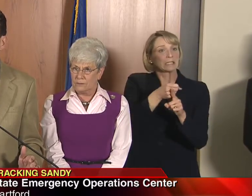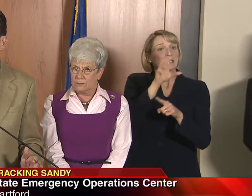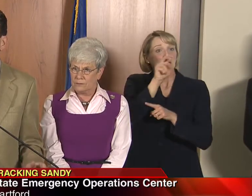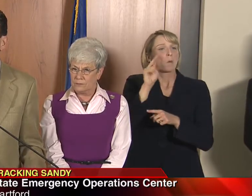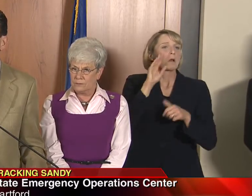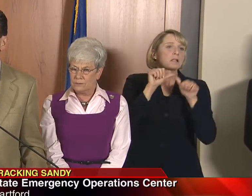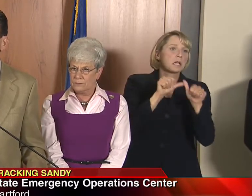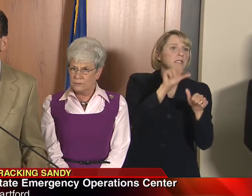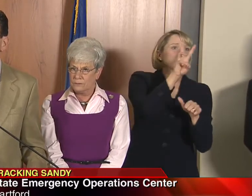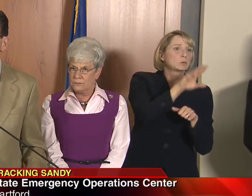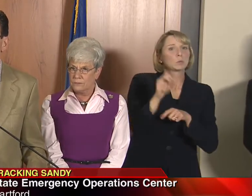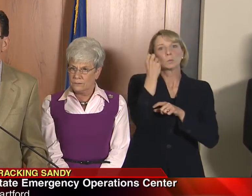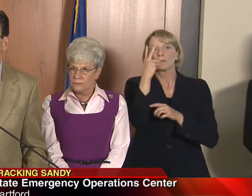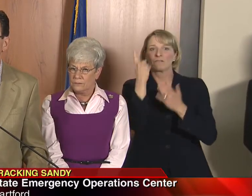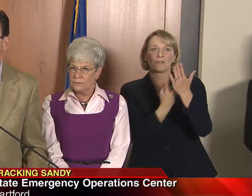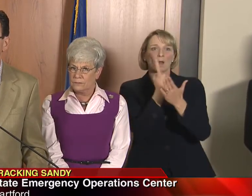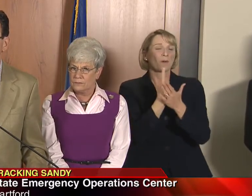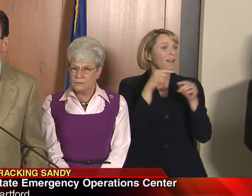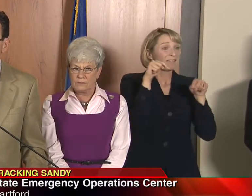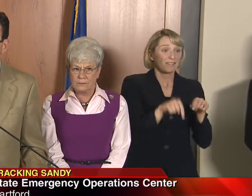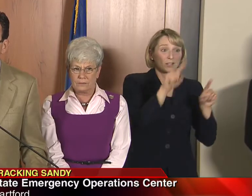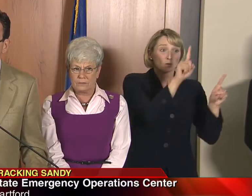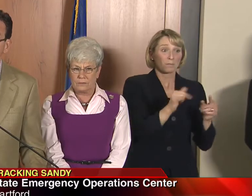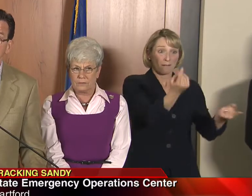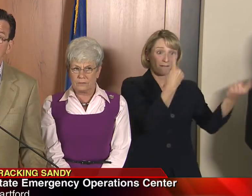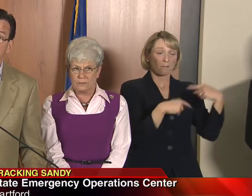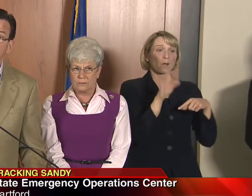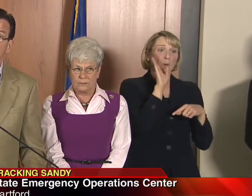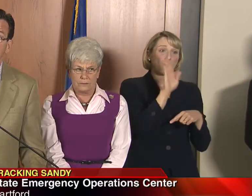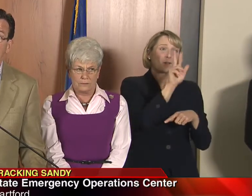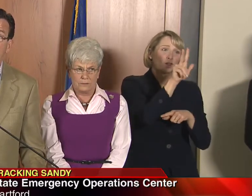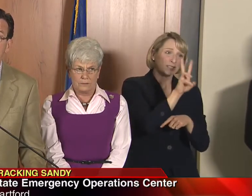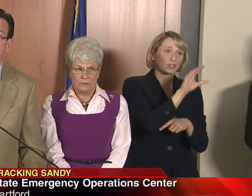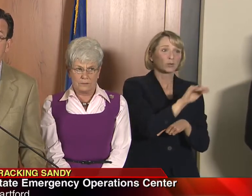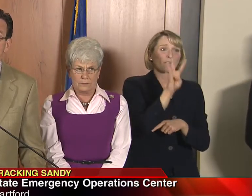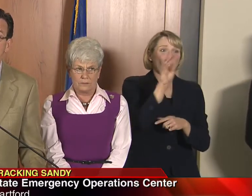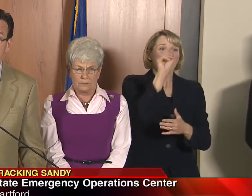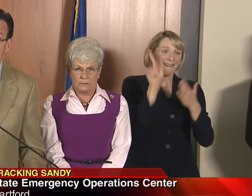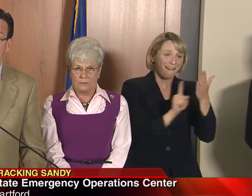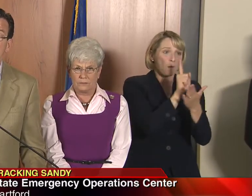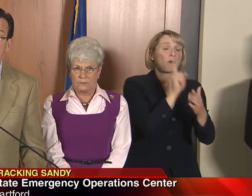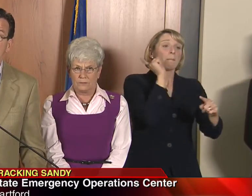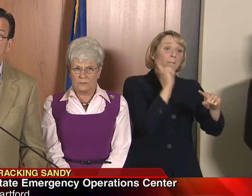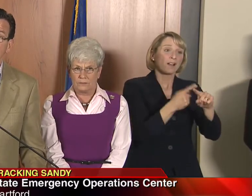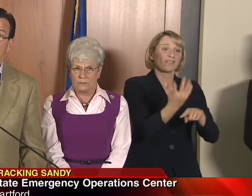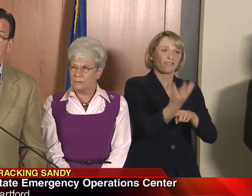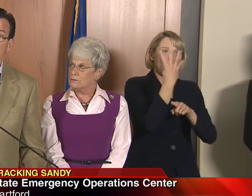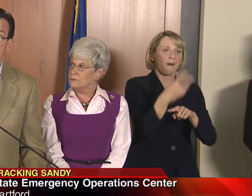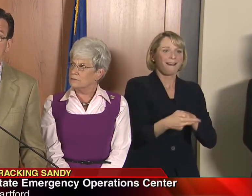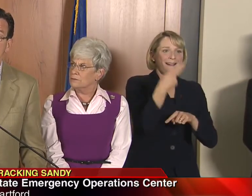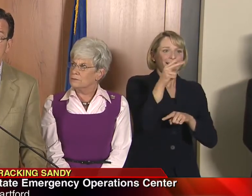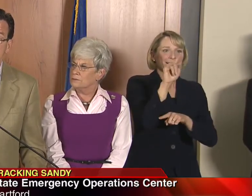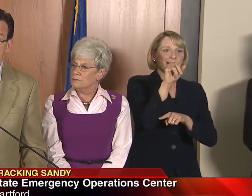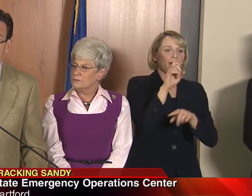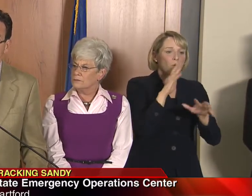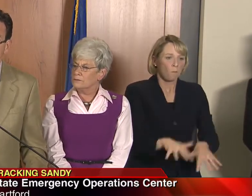out presumably over a 36 to 40 hour period of time, including four high tide cycles. Each one of